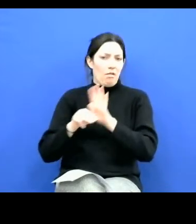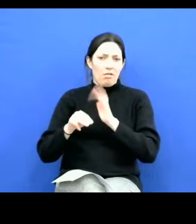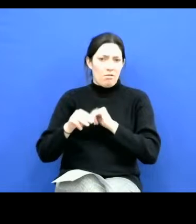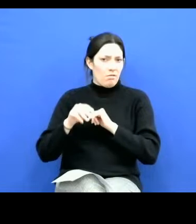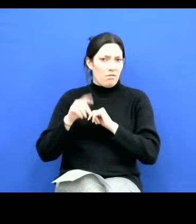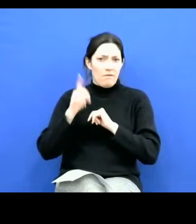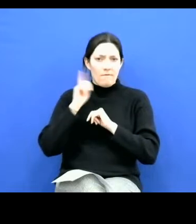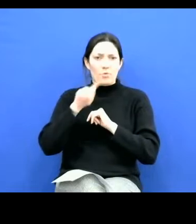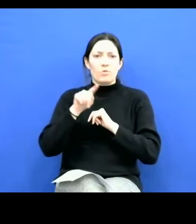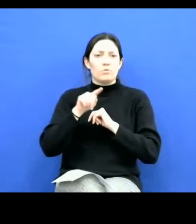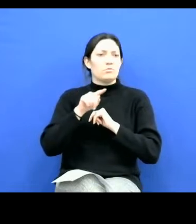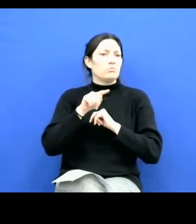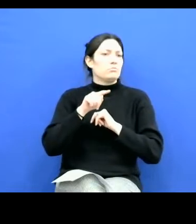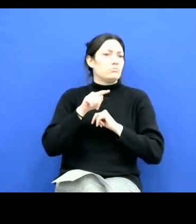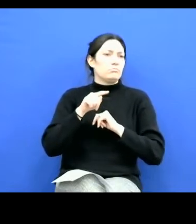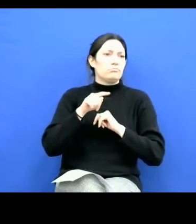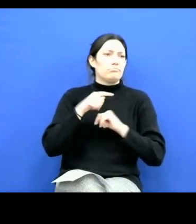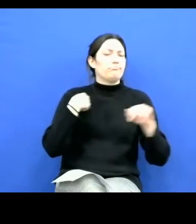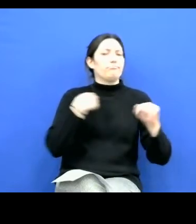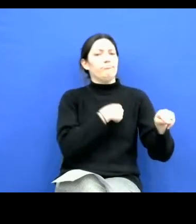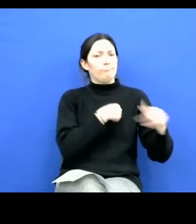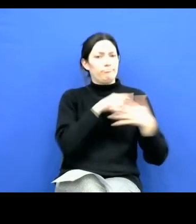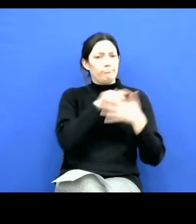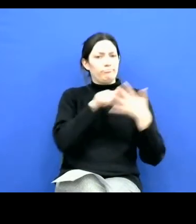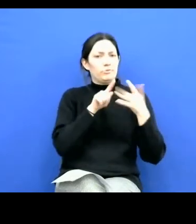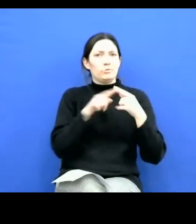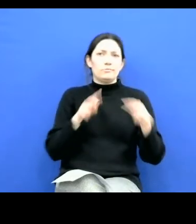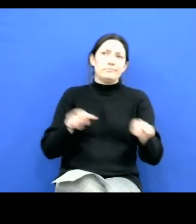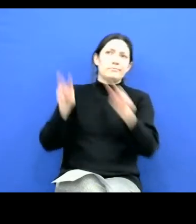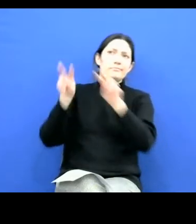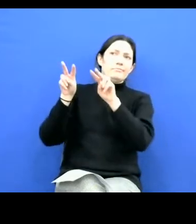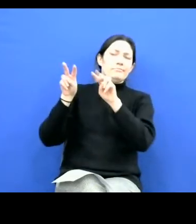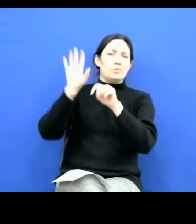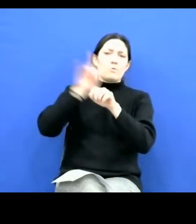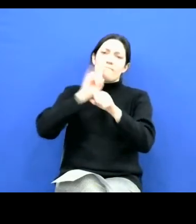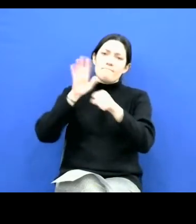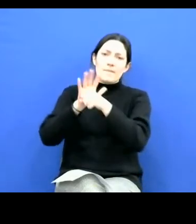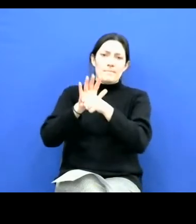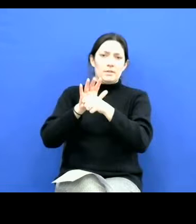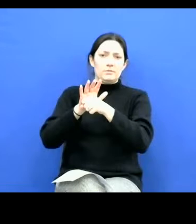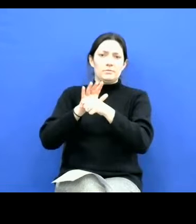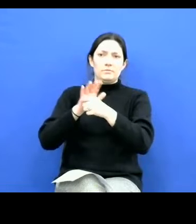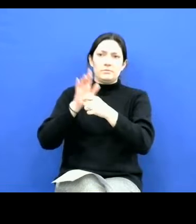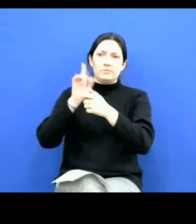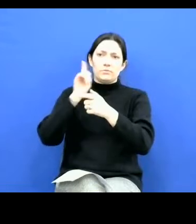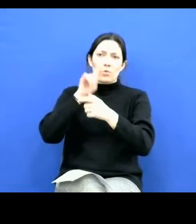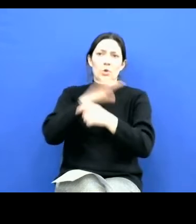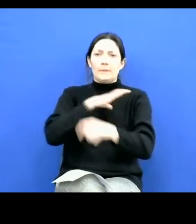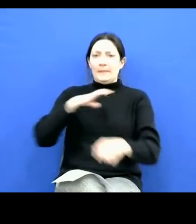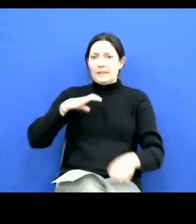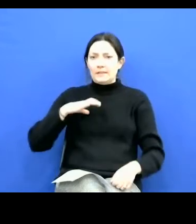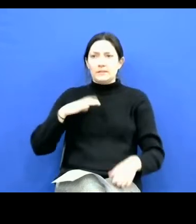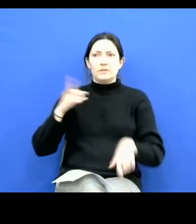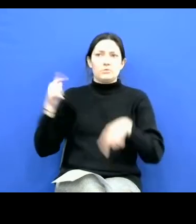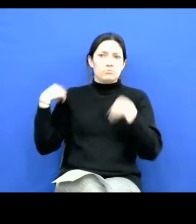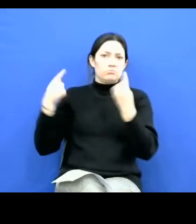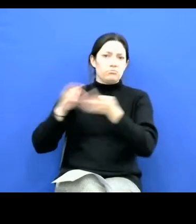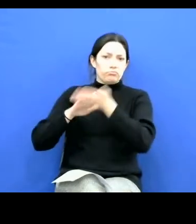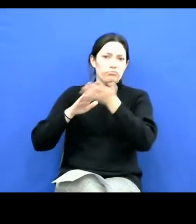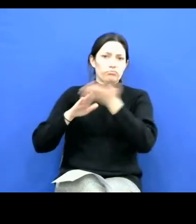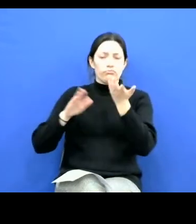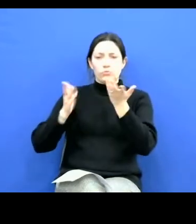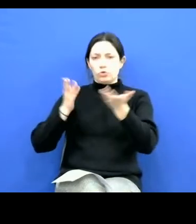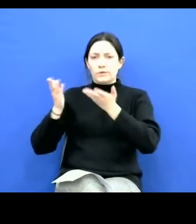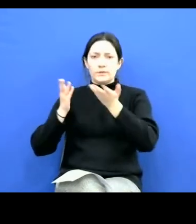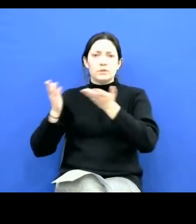for the rest of us to aspire to in terms of the commitment that you've made to the committees that you have served with,